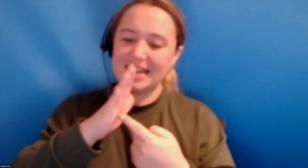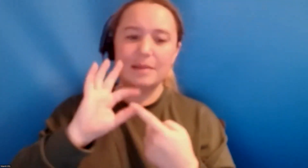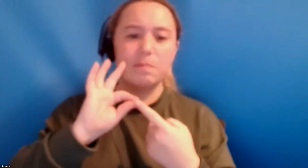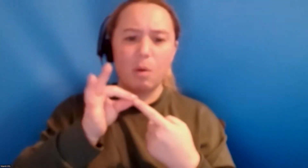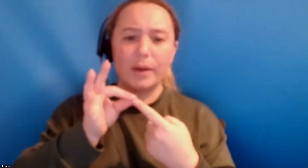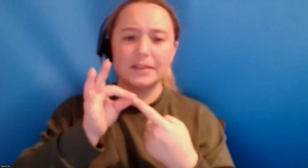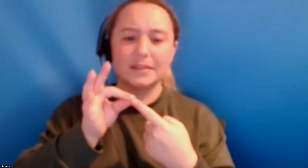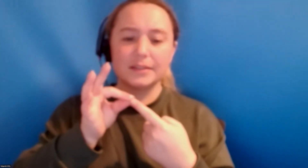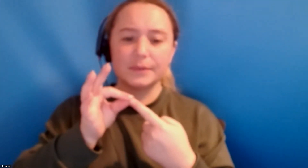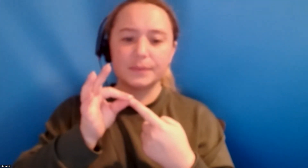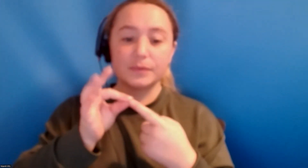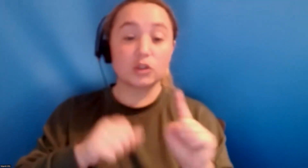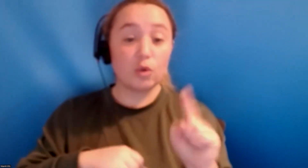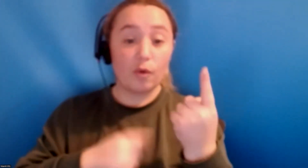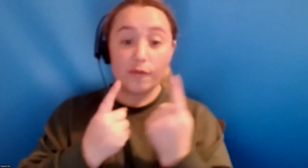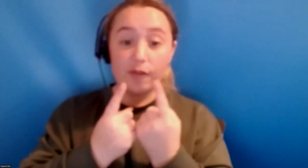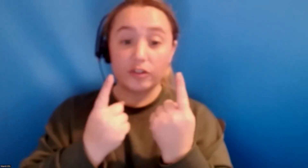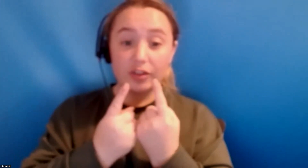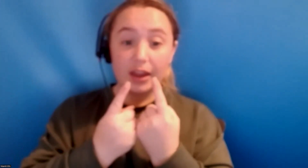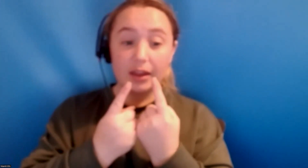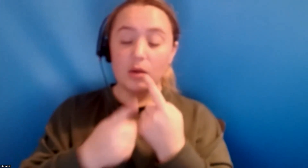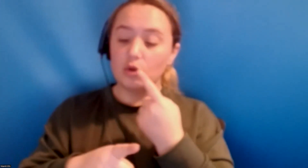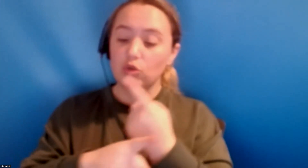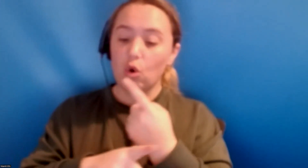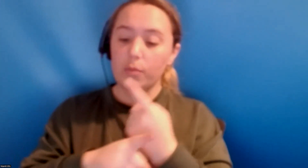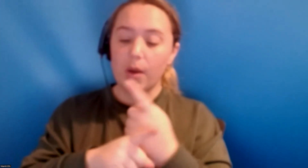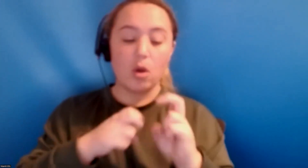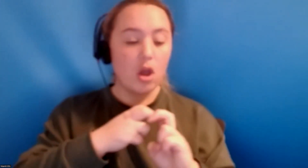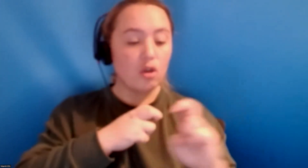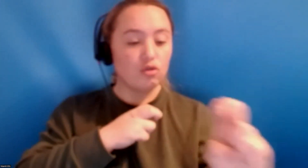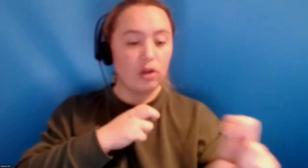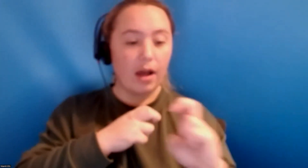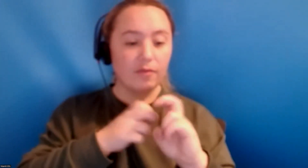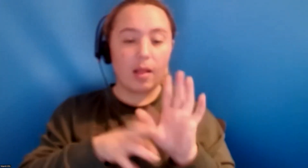think first one raised was to do with travel apps, travel applications.